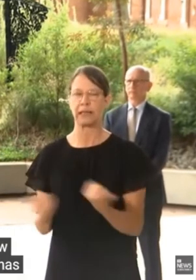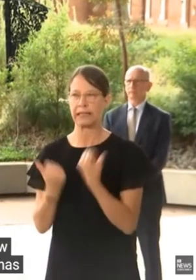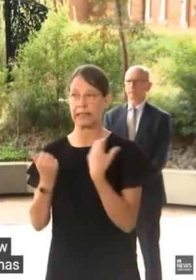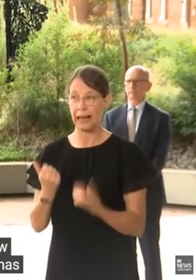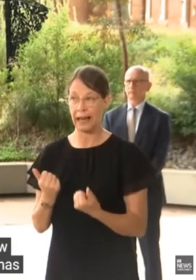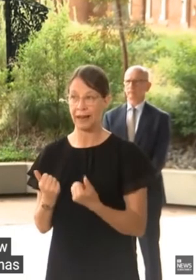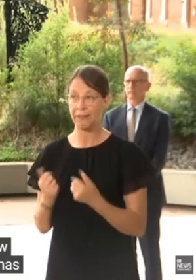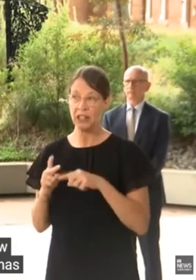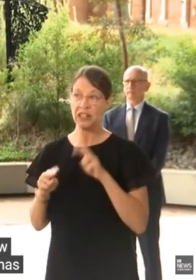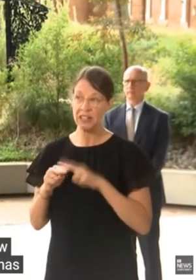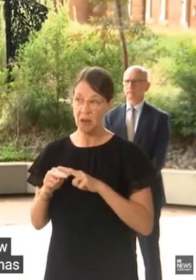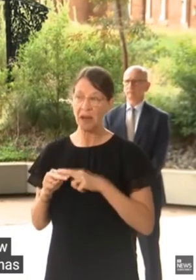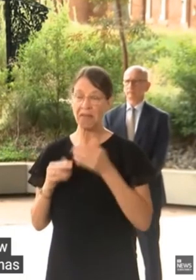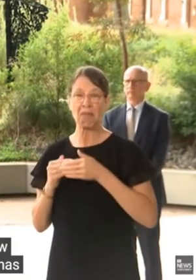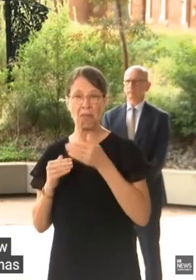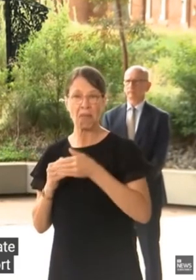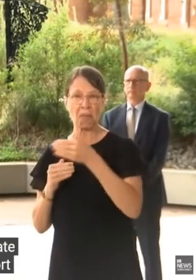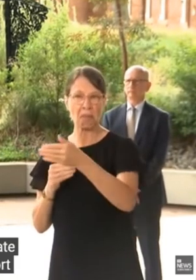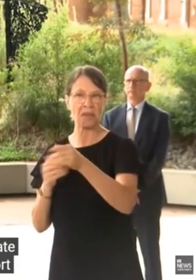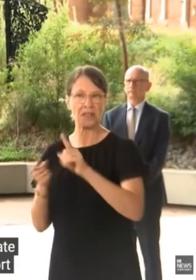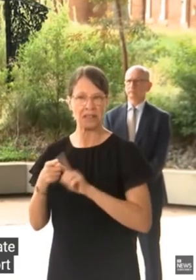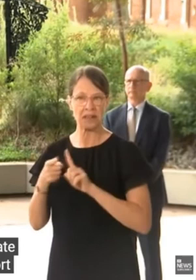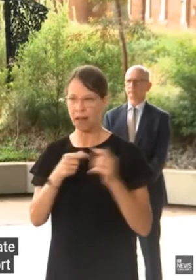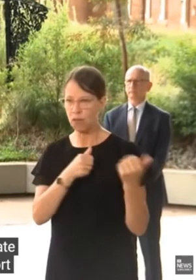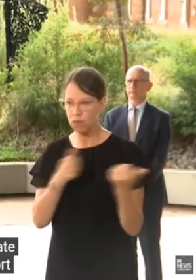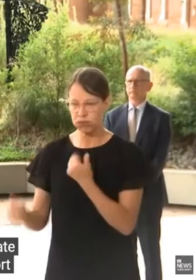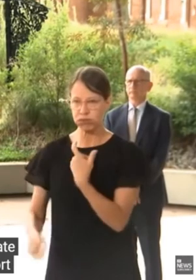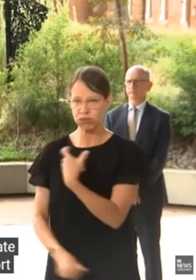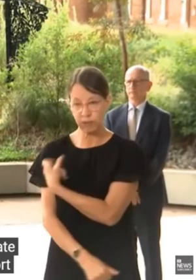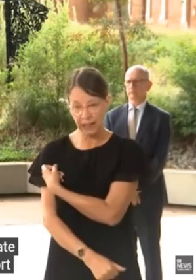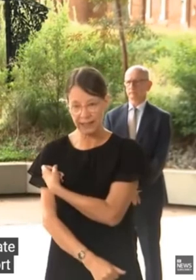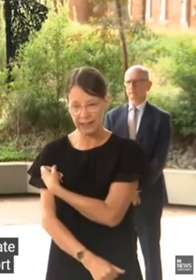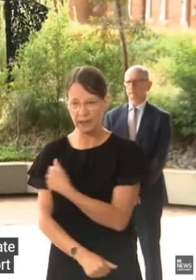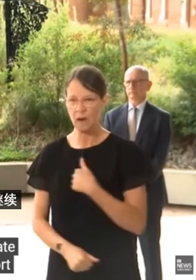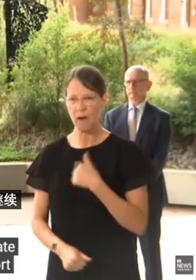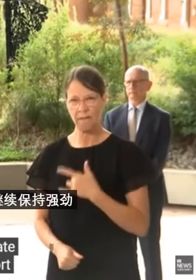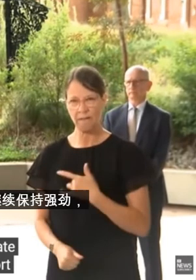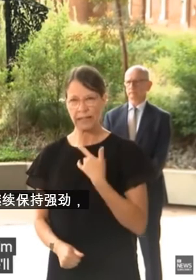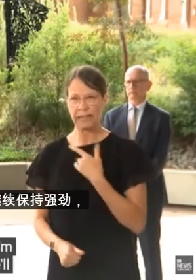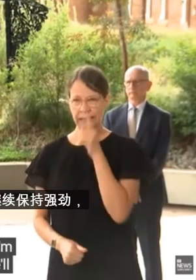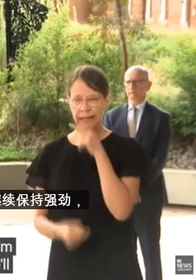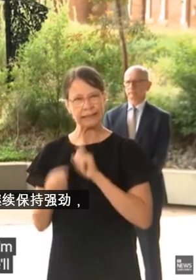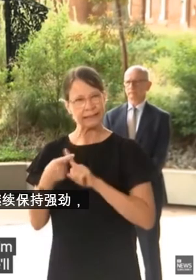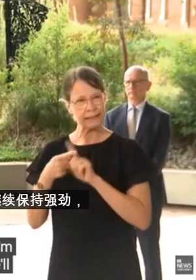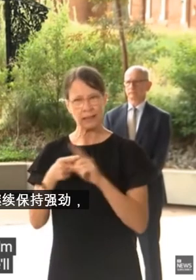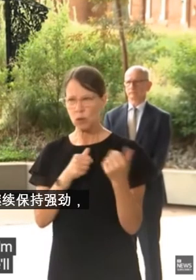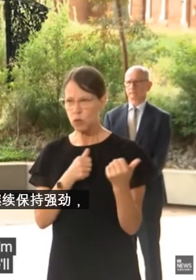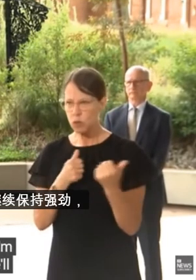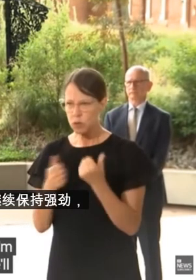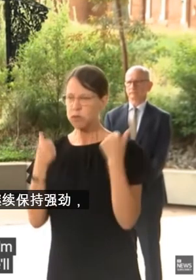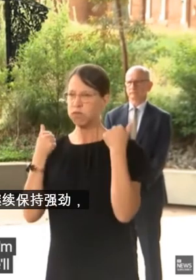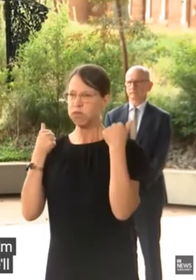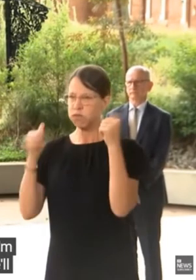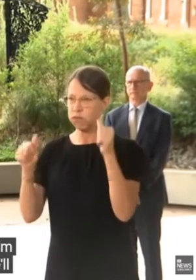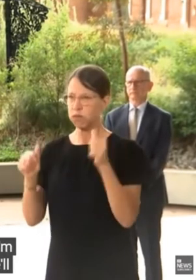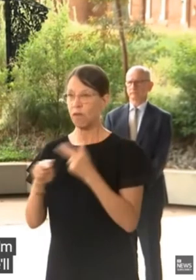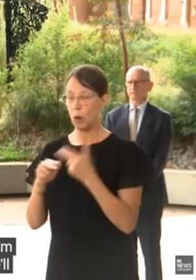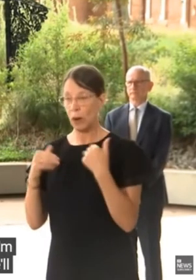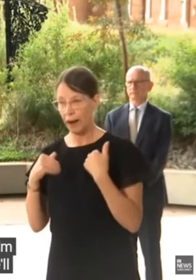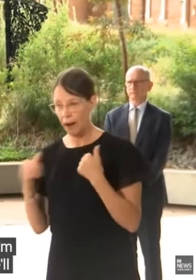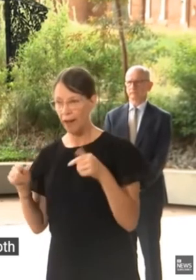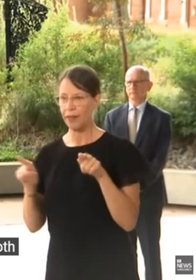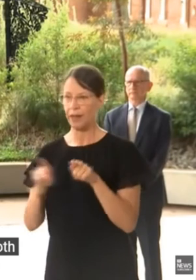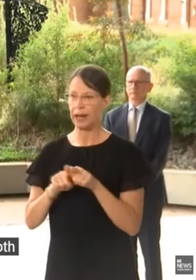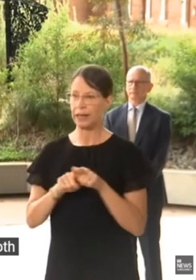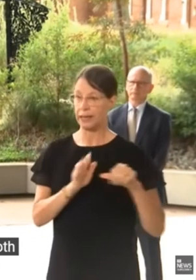through, I'm incredibly confident that we'll continue to remain strong, both on a health position and an economic position. But